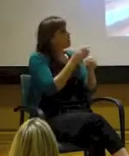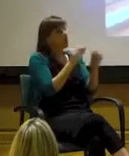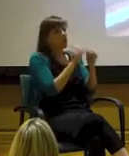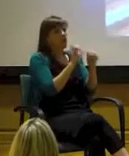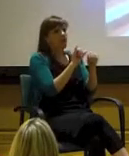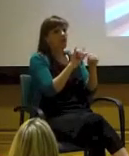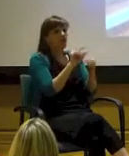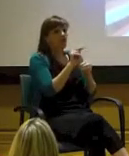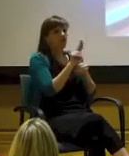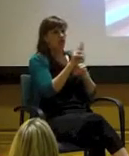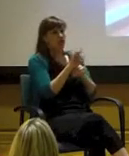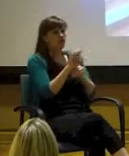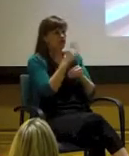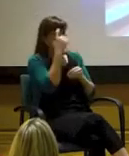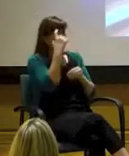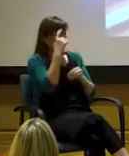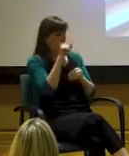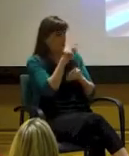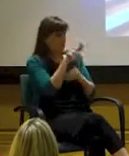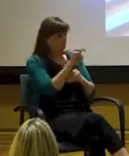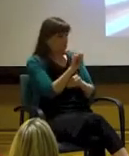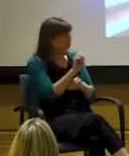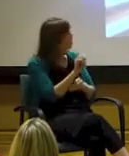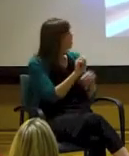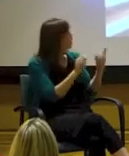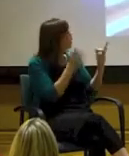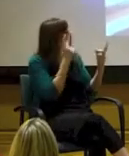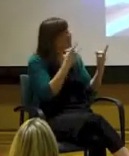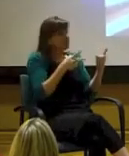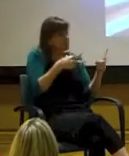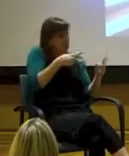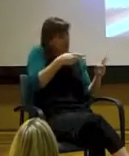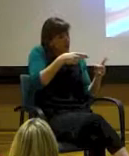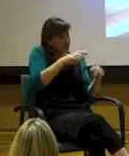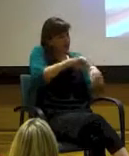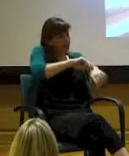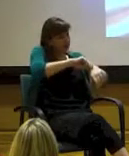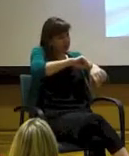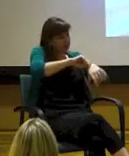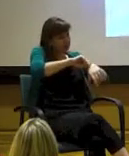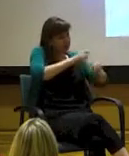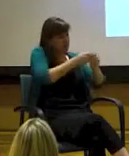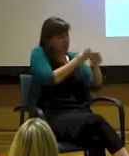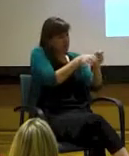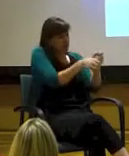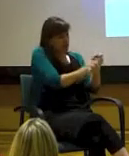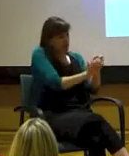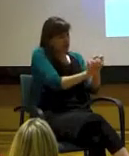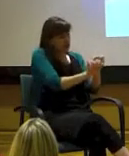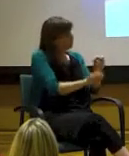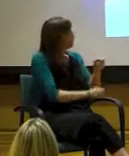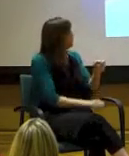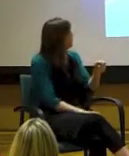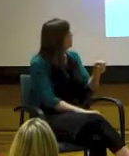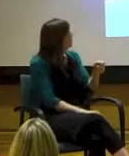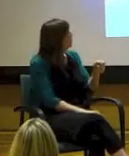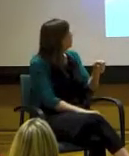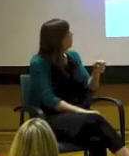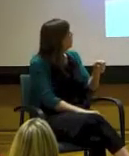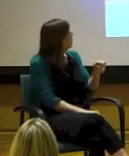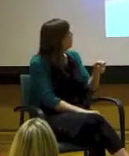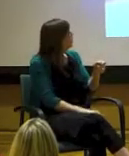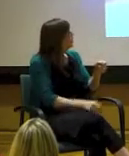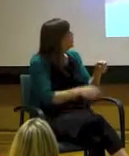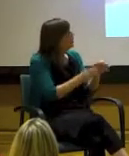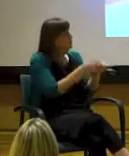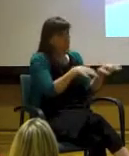tube. Now you can see I'm cutting some pieces of skin with it right now. It's important to cut